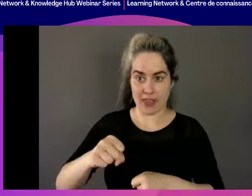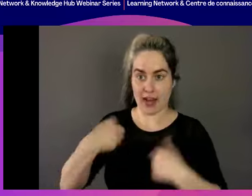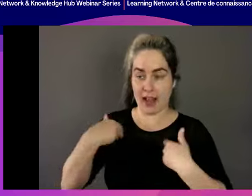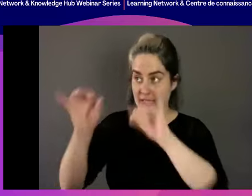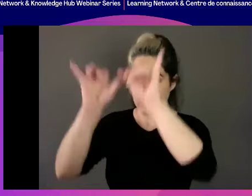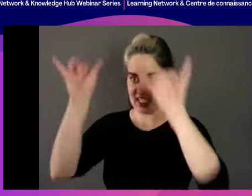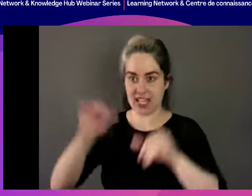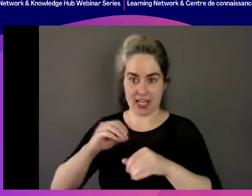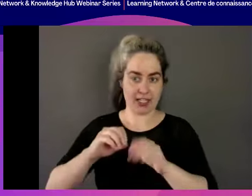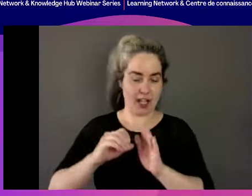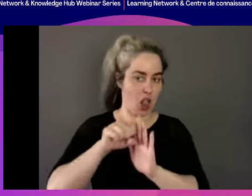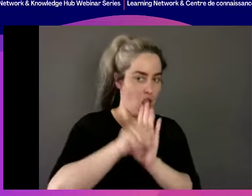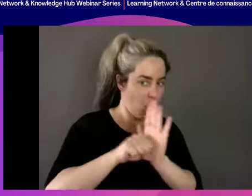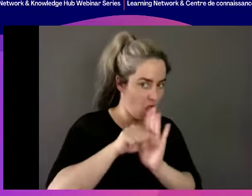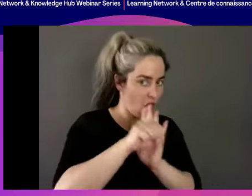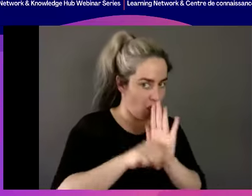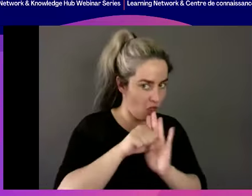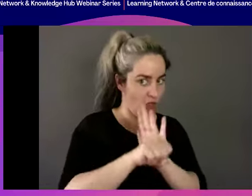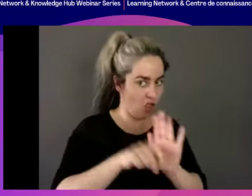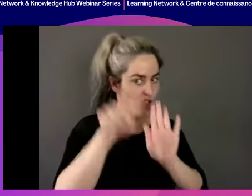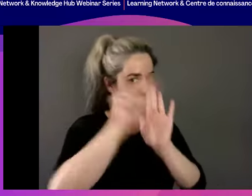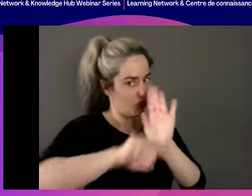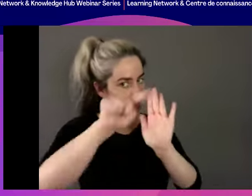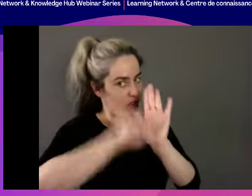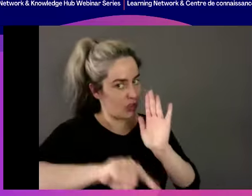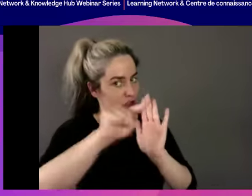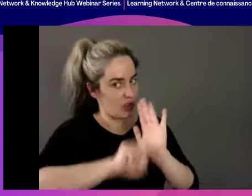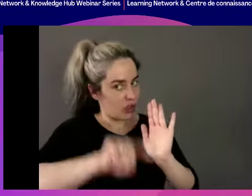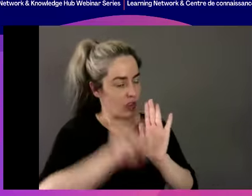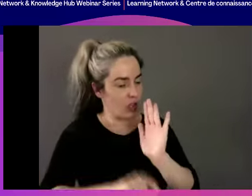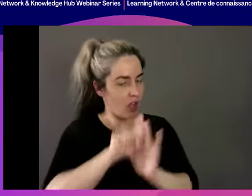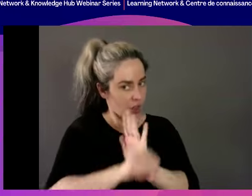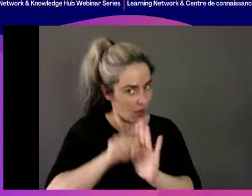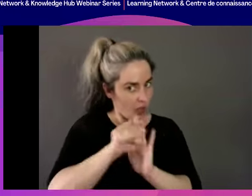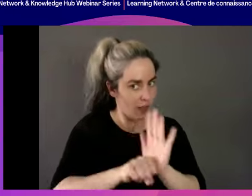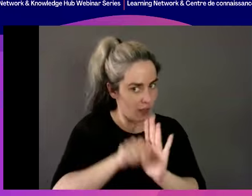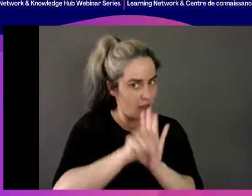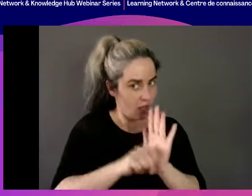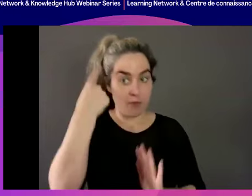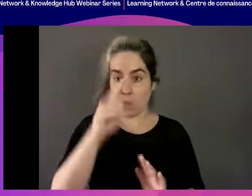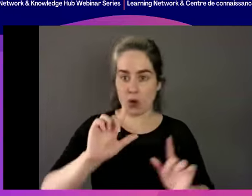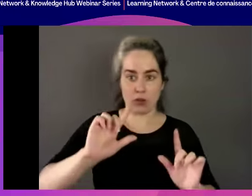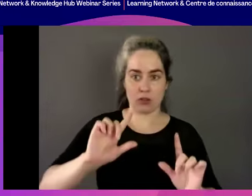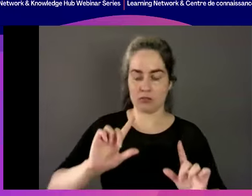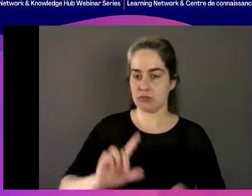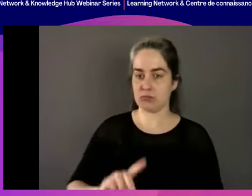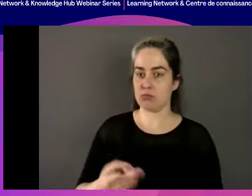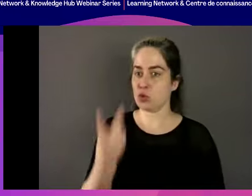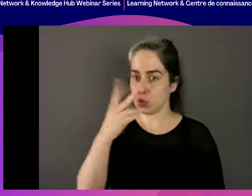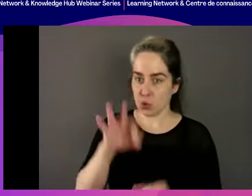society towards two-spirited and LGBTQ plus,